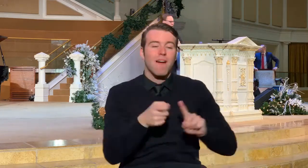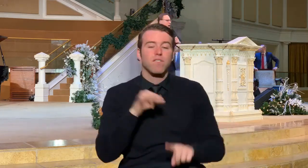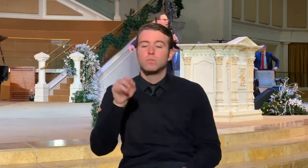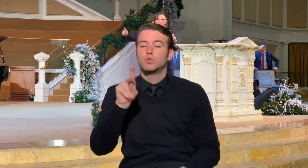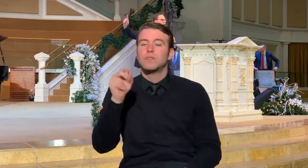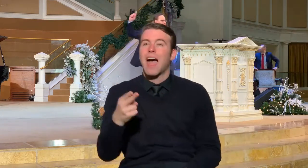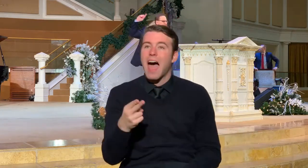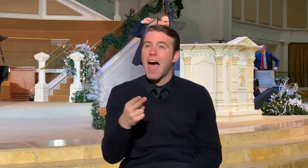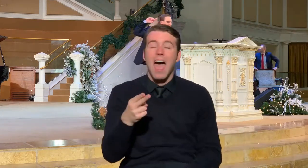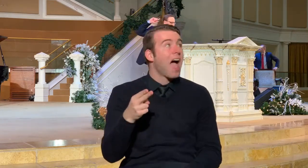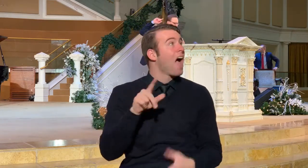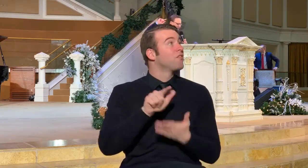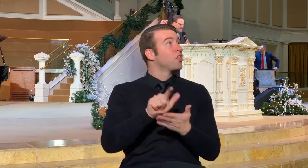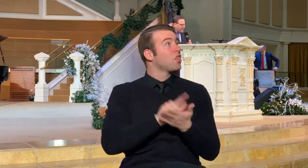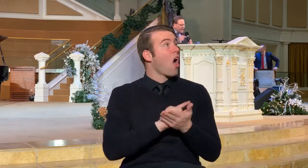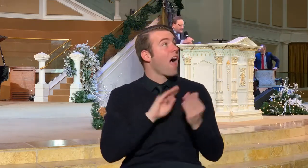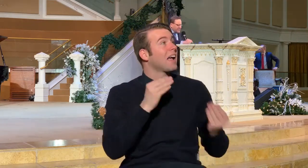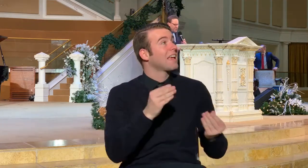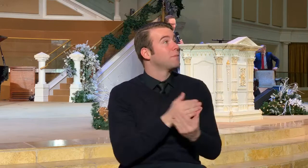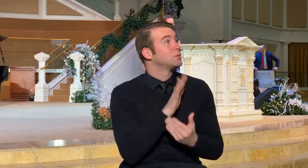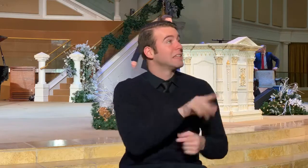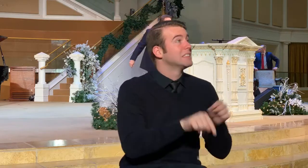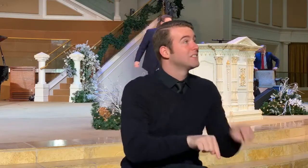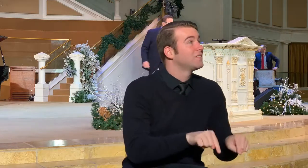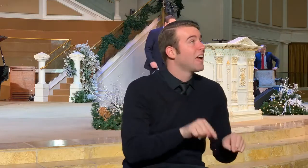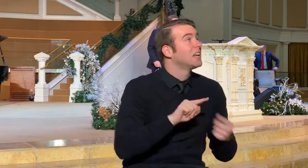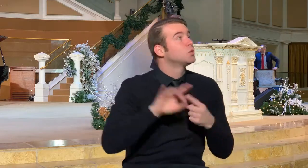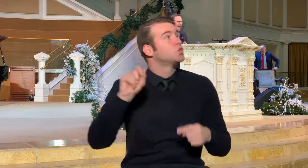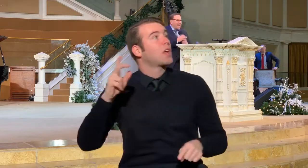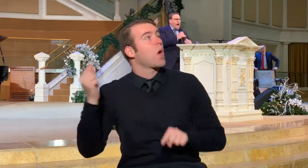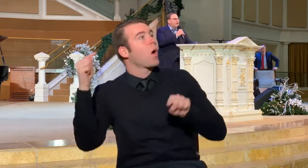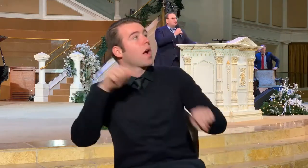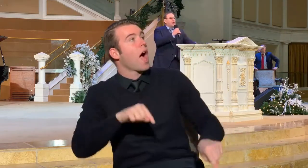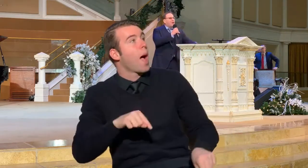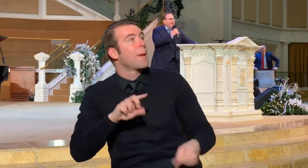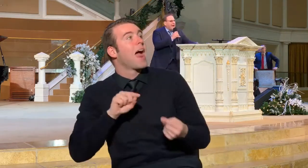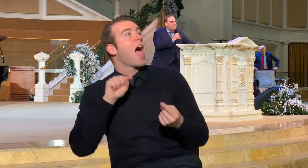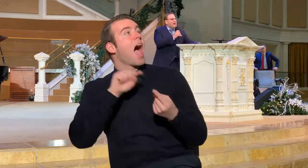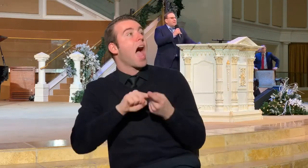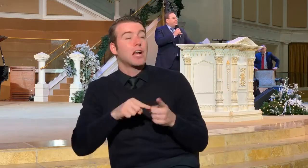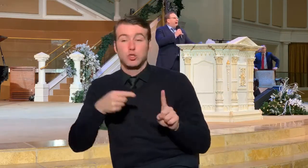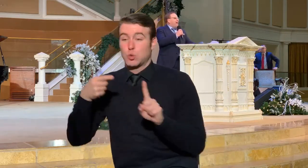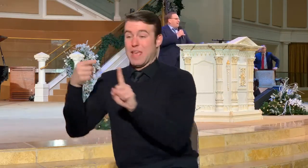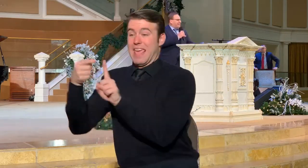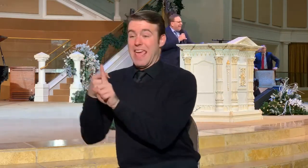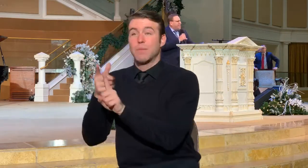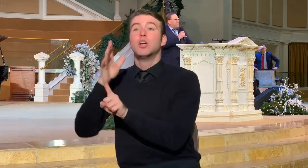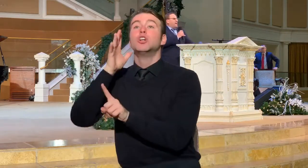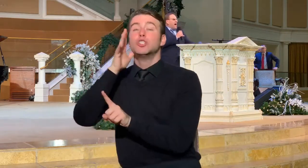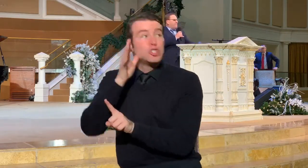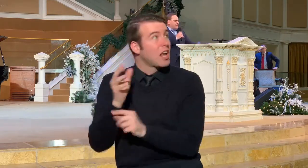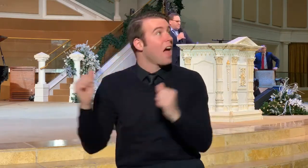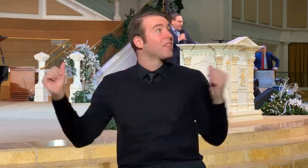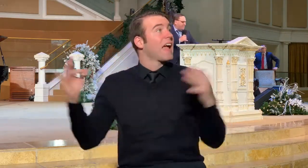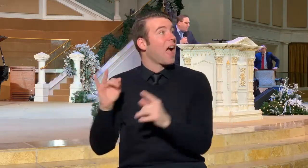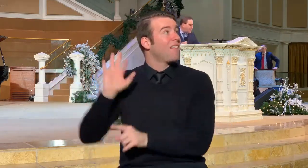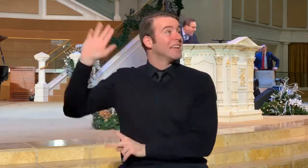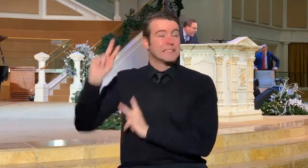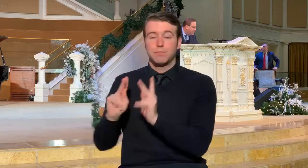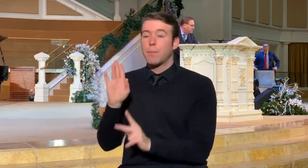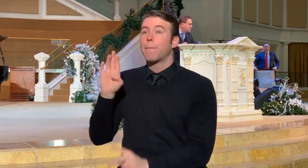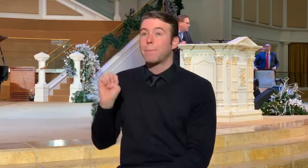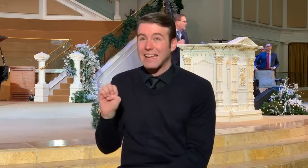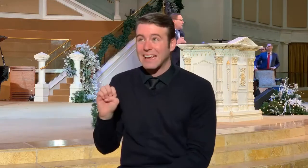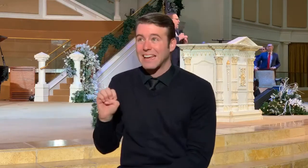Judah, nor a lawgiver between his feet until Shiloh come, and unto him shall the gathering of his people